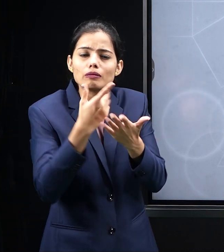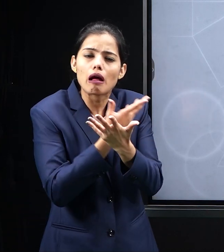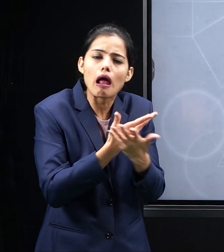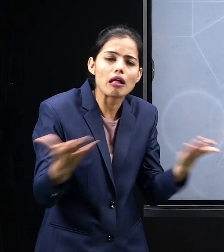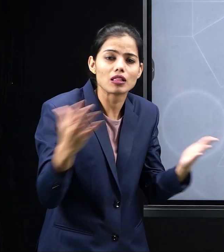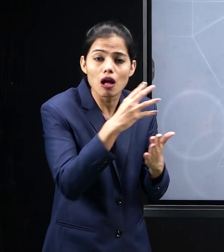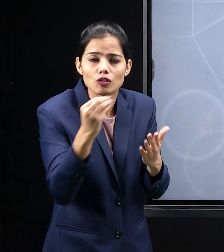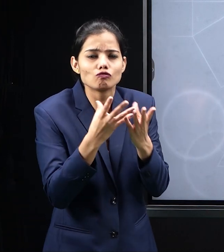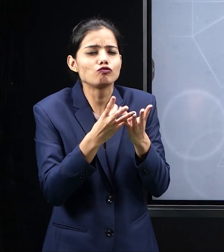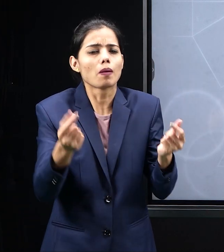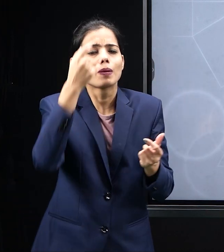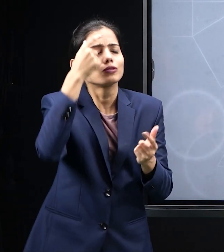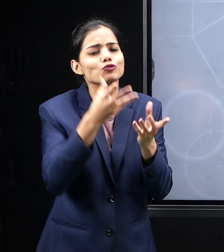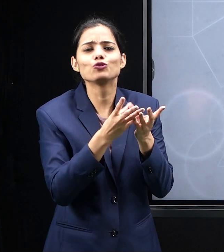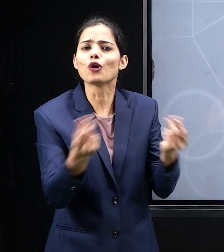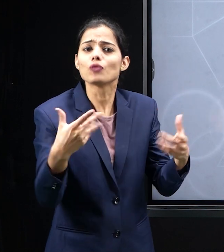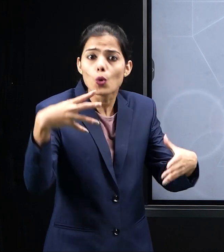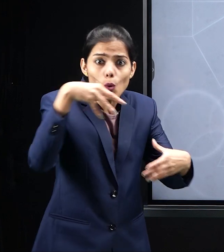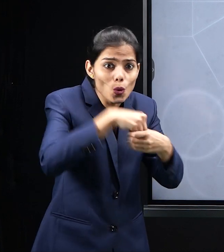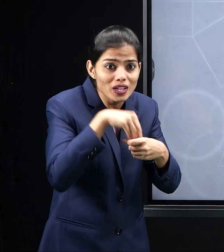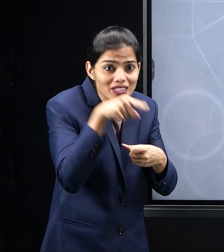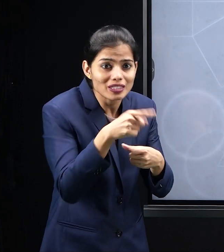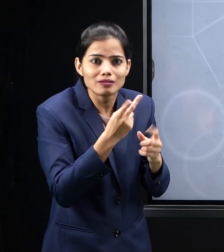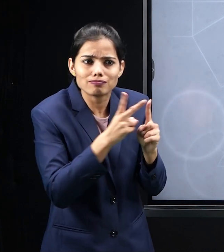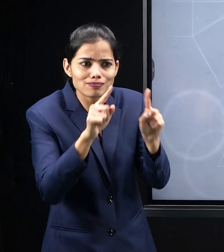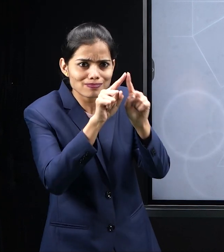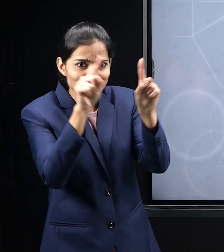properties and solve problems involving their attributes.